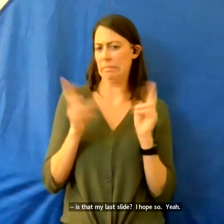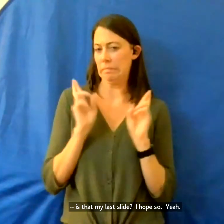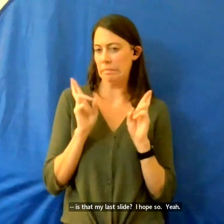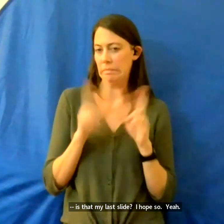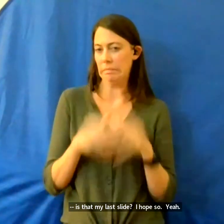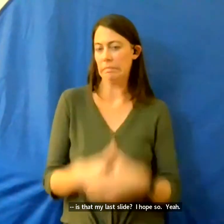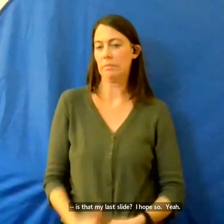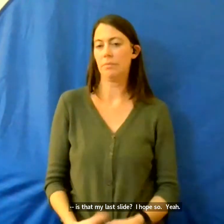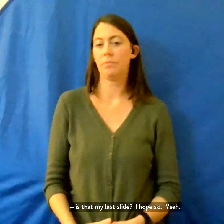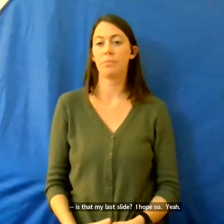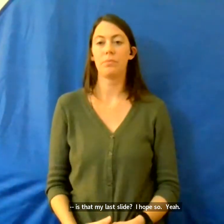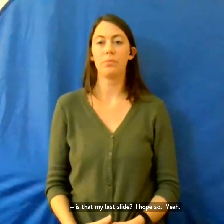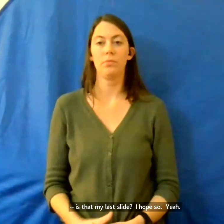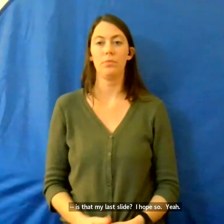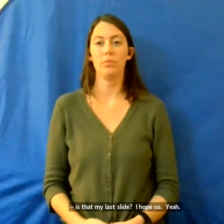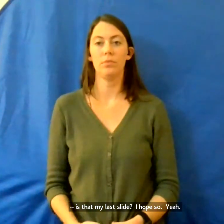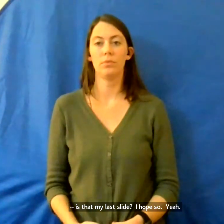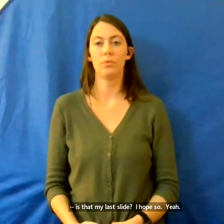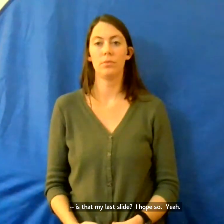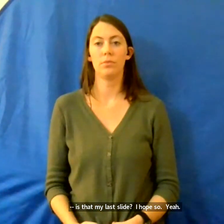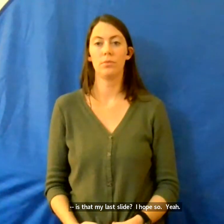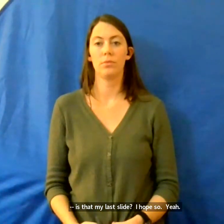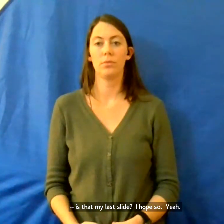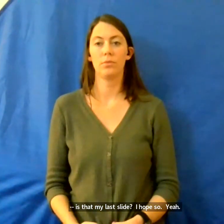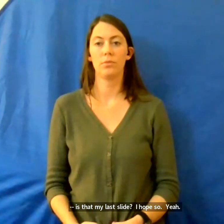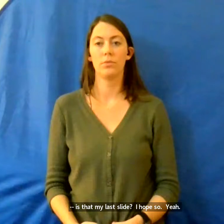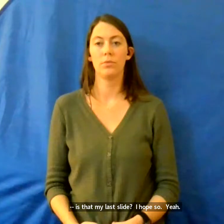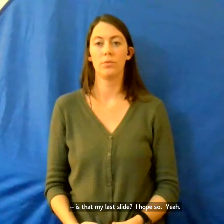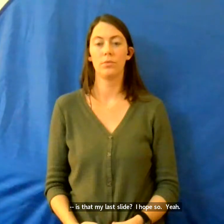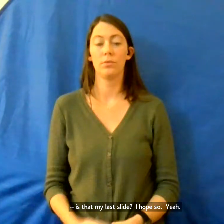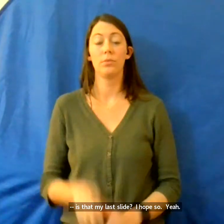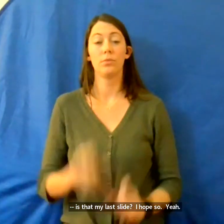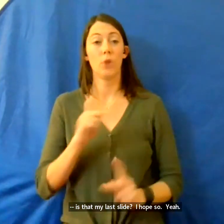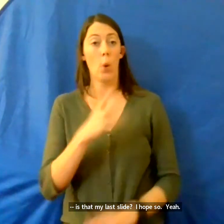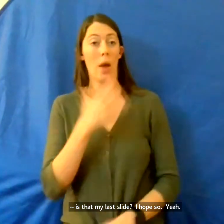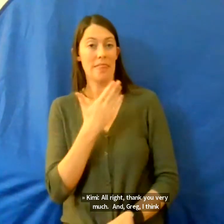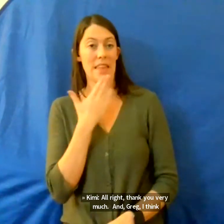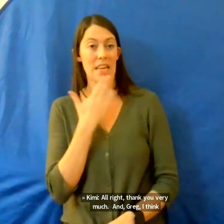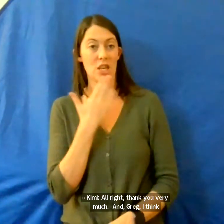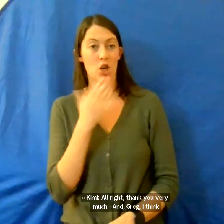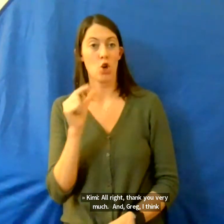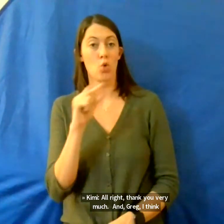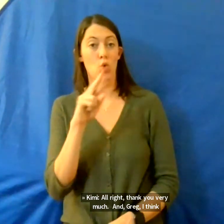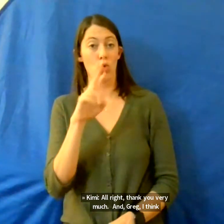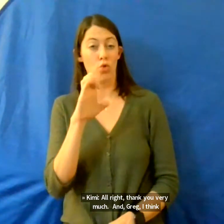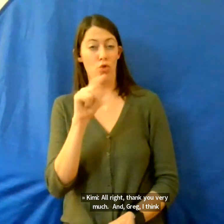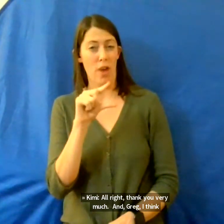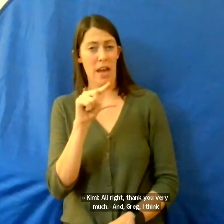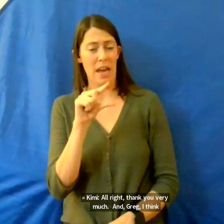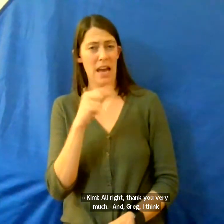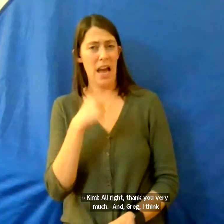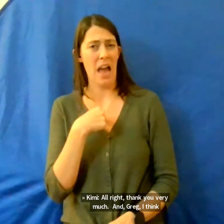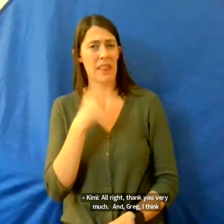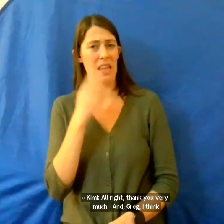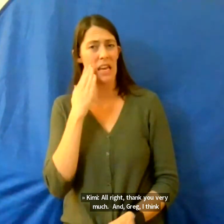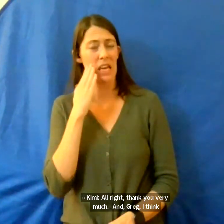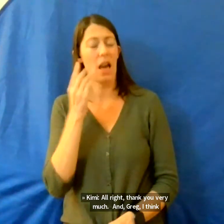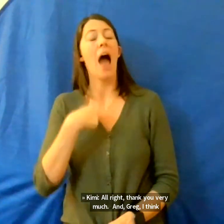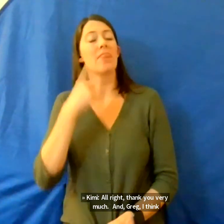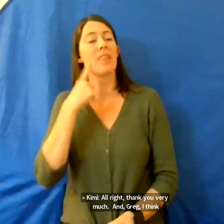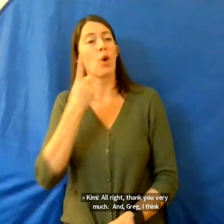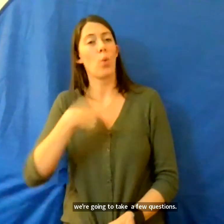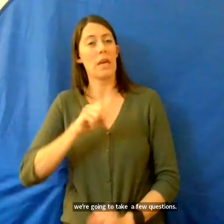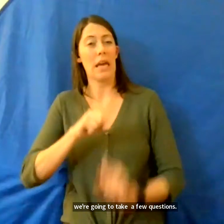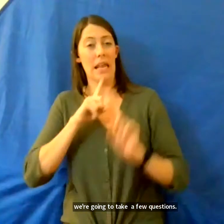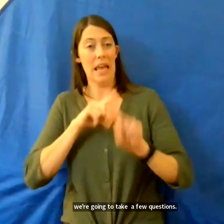All right, thank you very much. And Greg, I think we're going to take a few questions here and then more